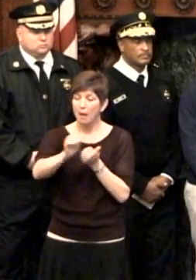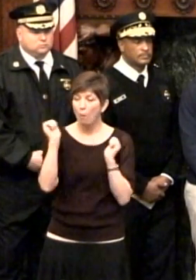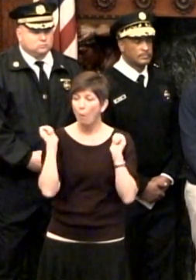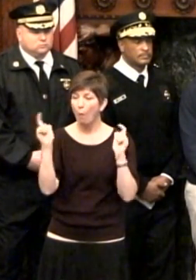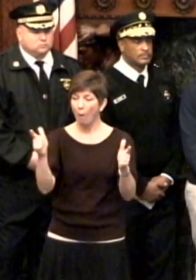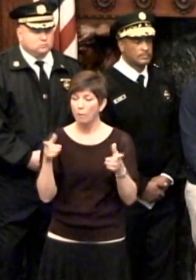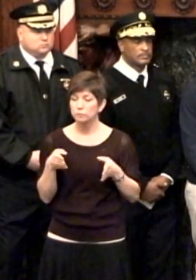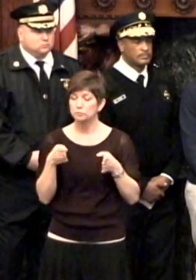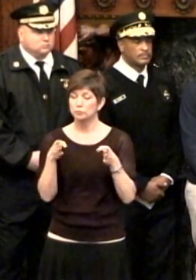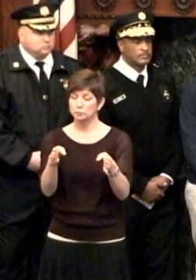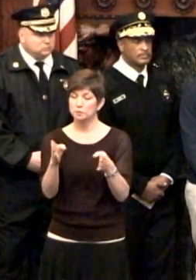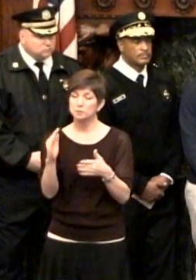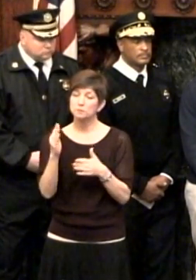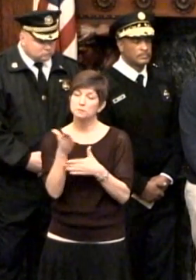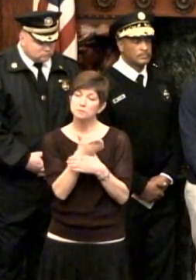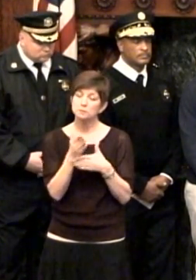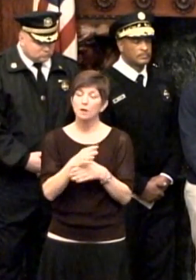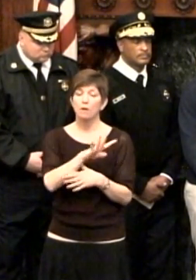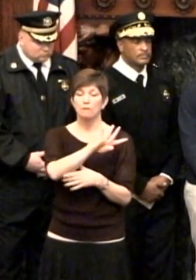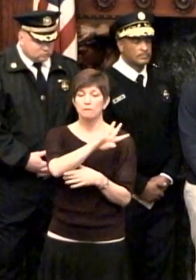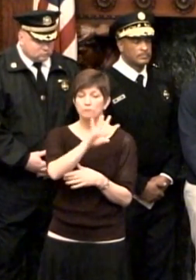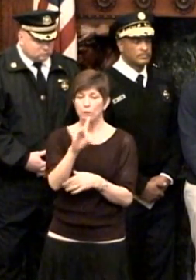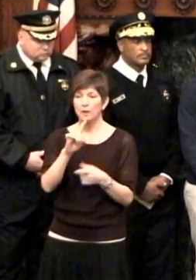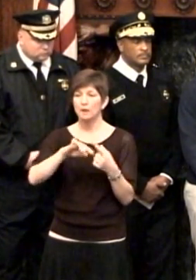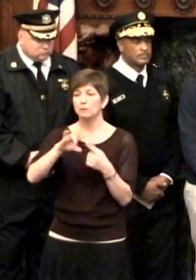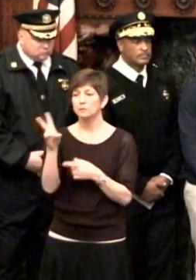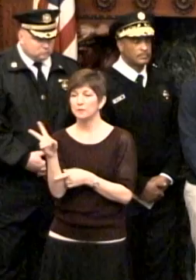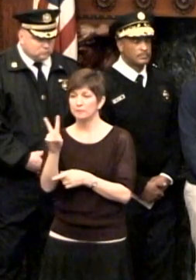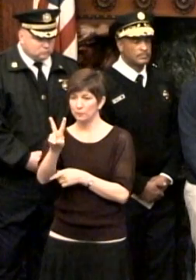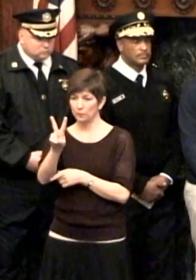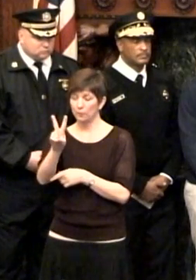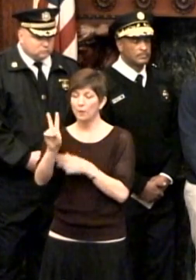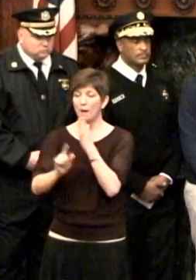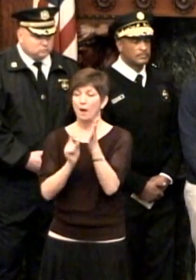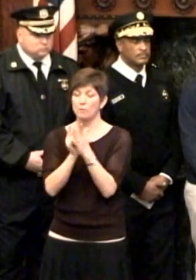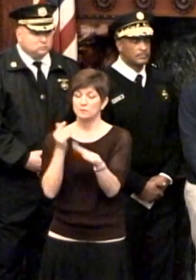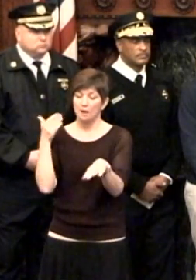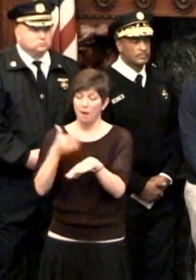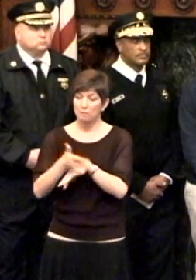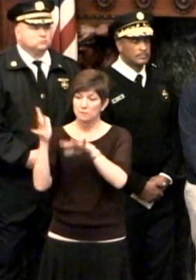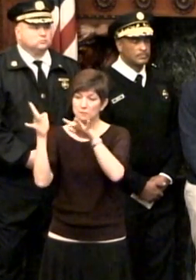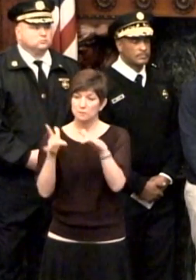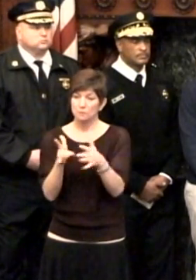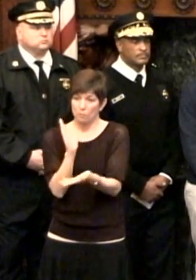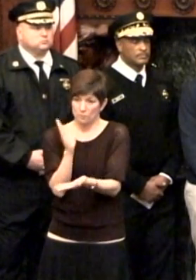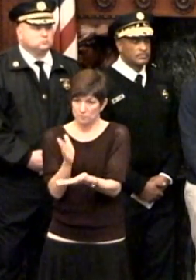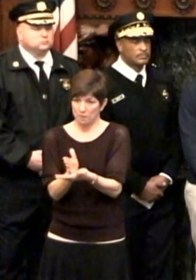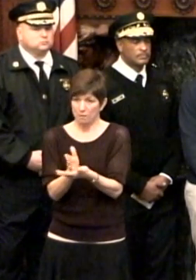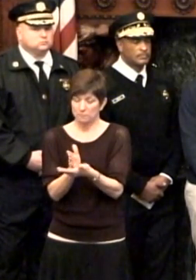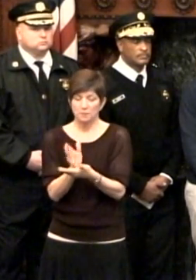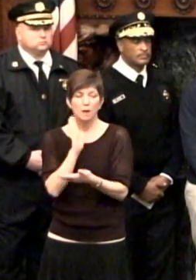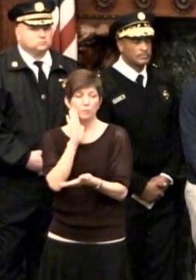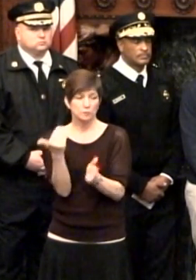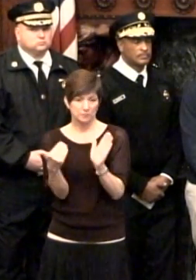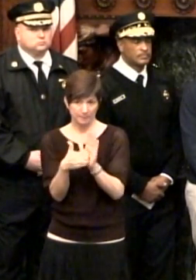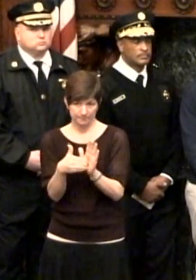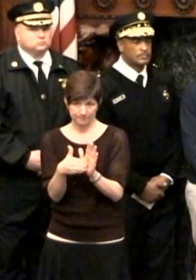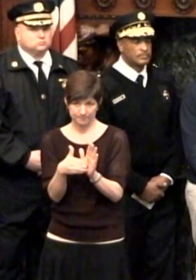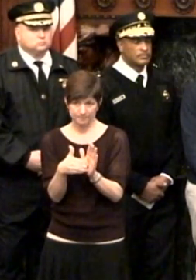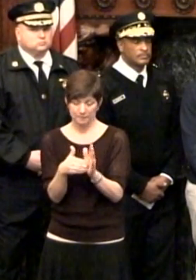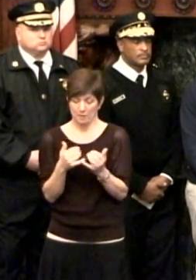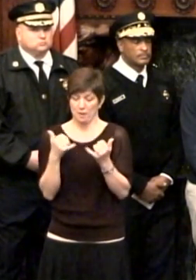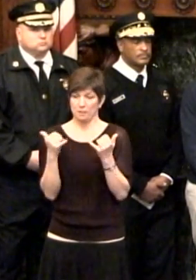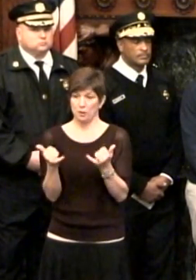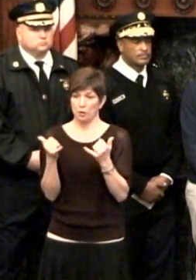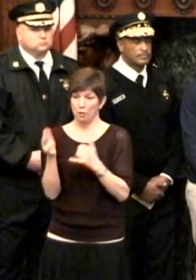within 48 to 72 hours after the snow ends. Let me say that again. With the